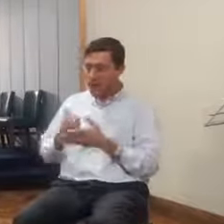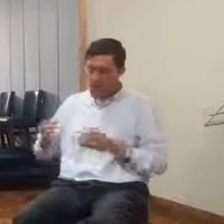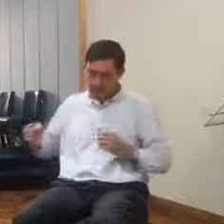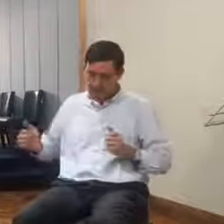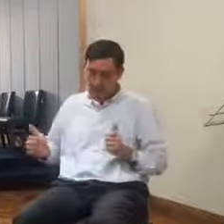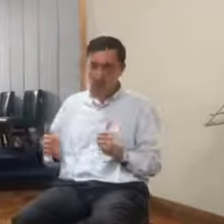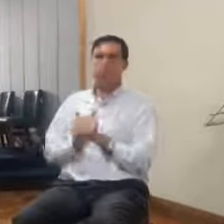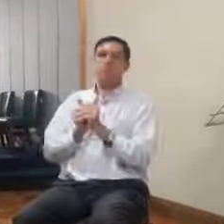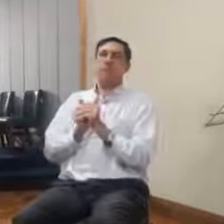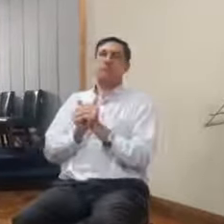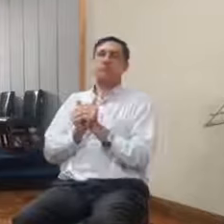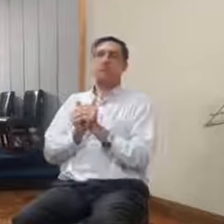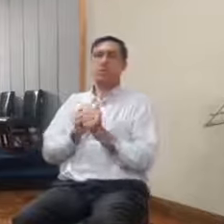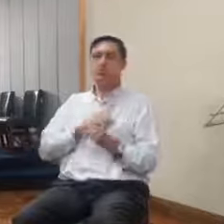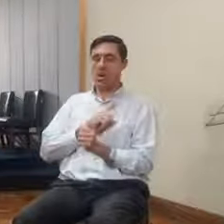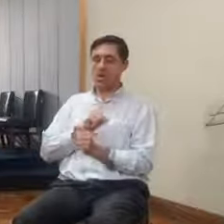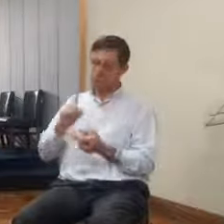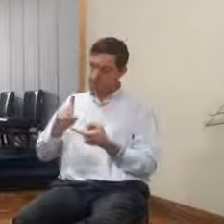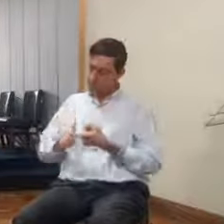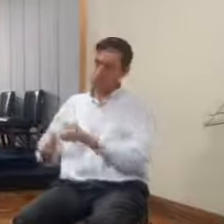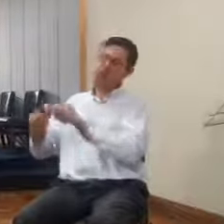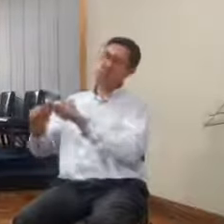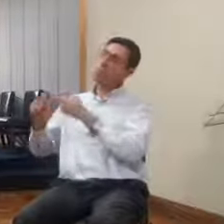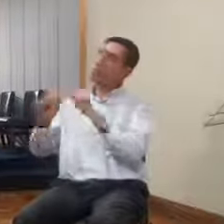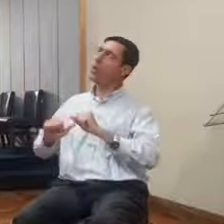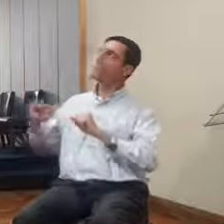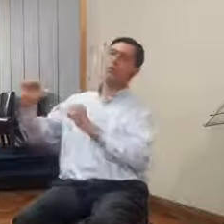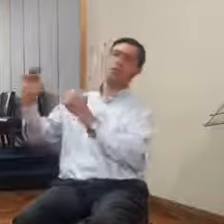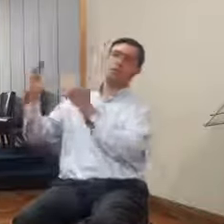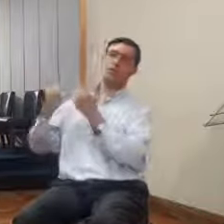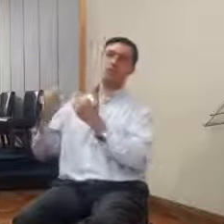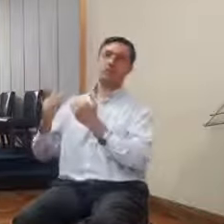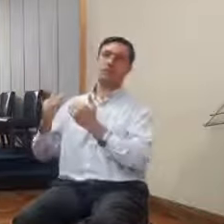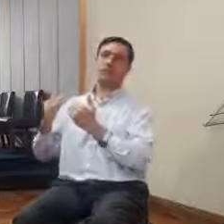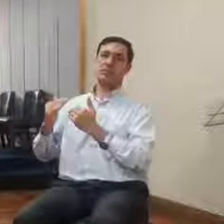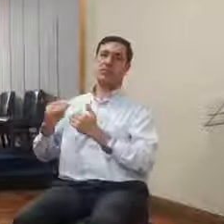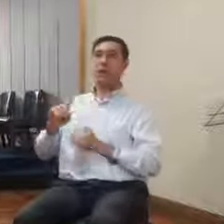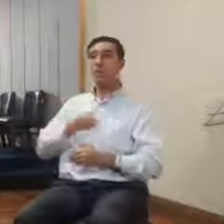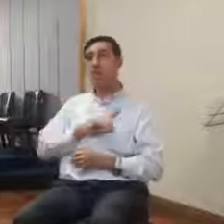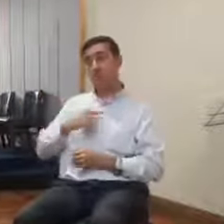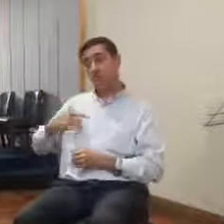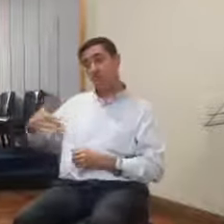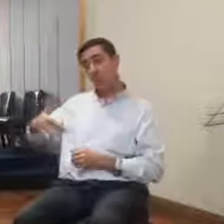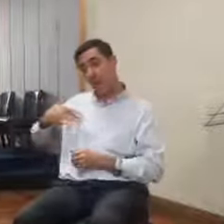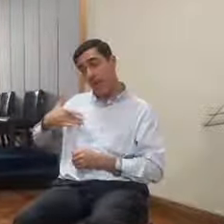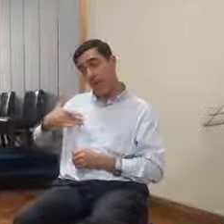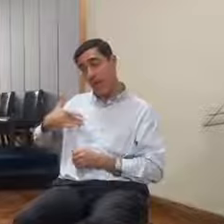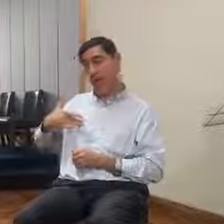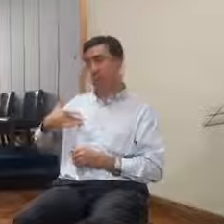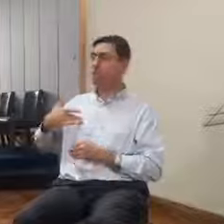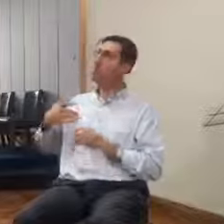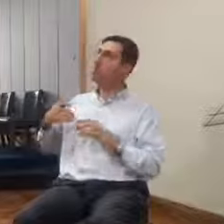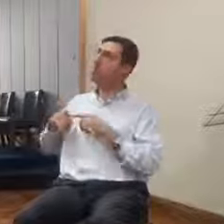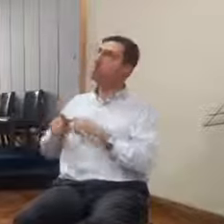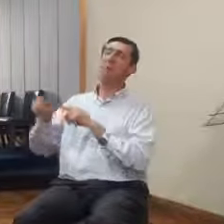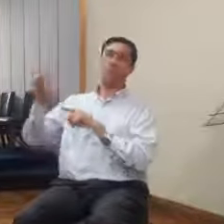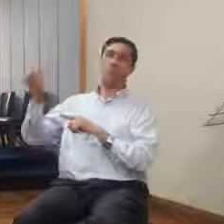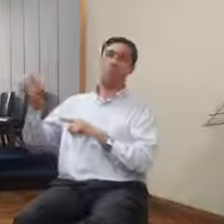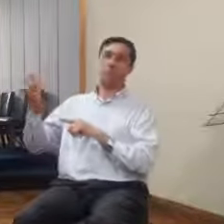as those who consciously and conscientiously live before His open view, as those